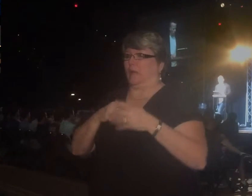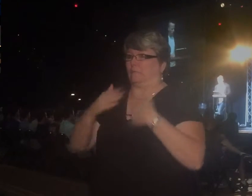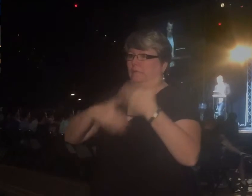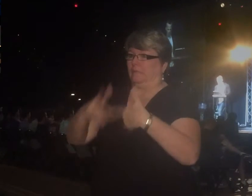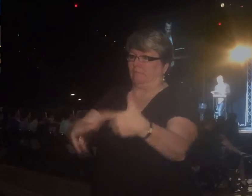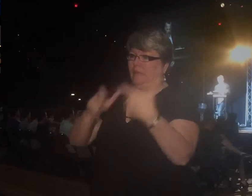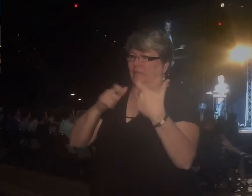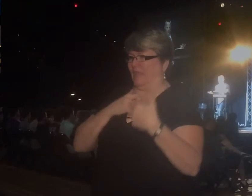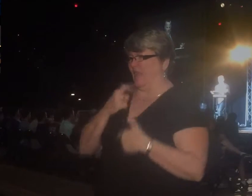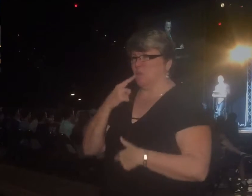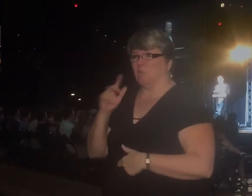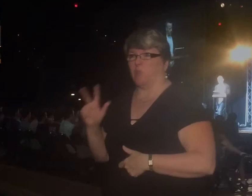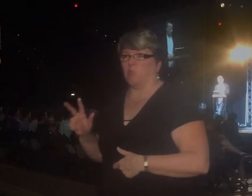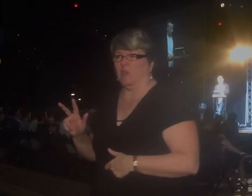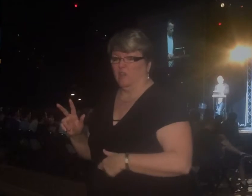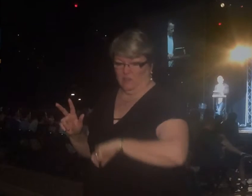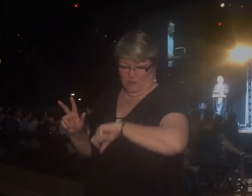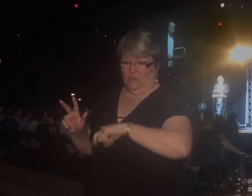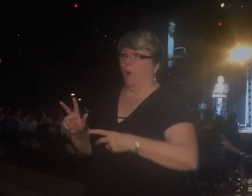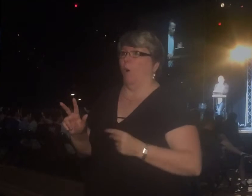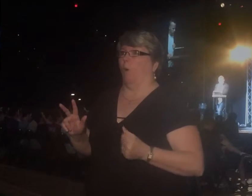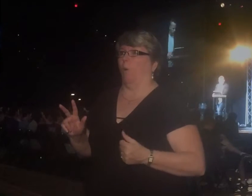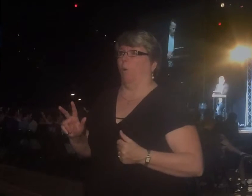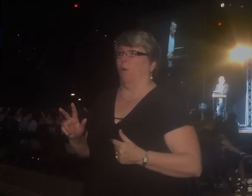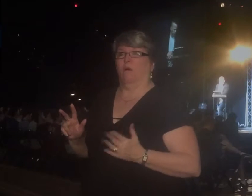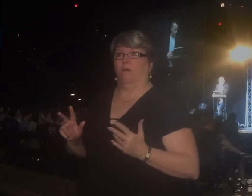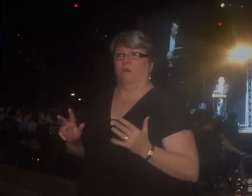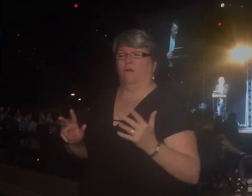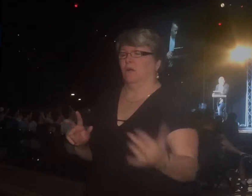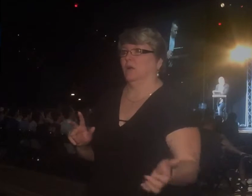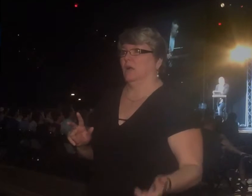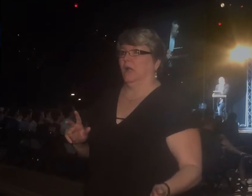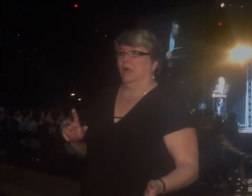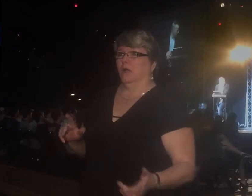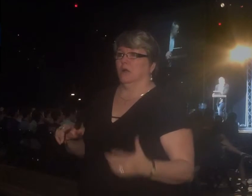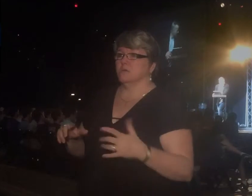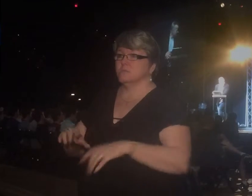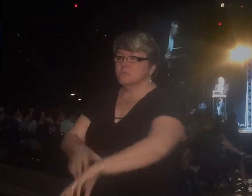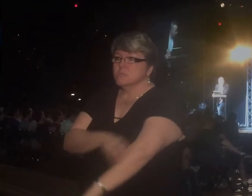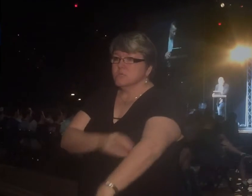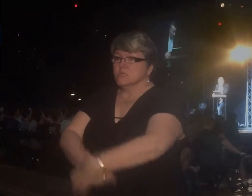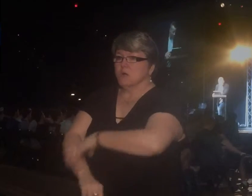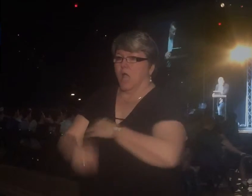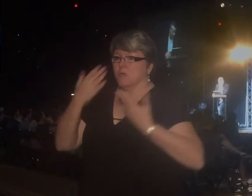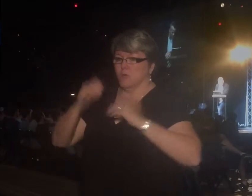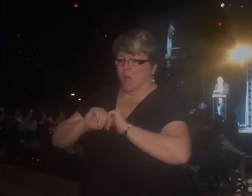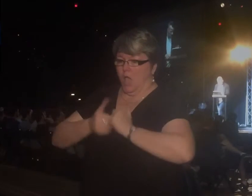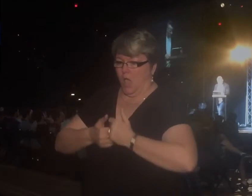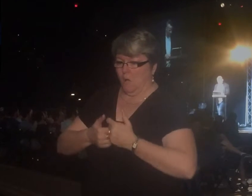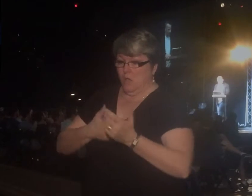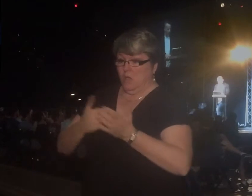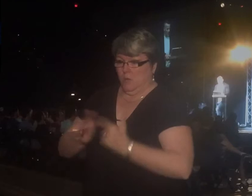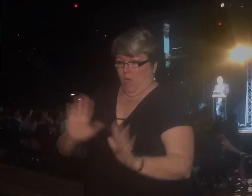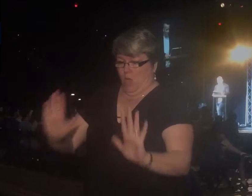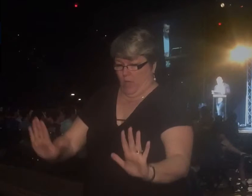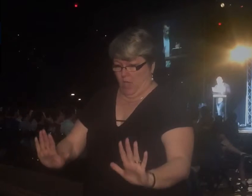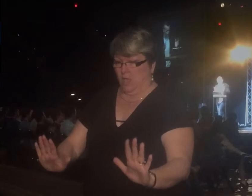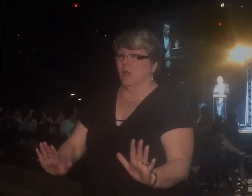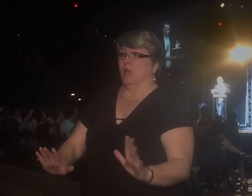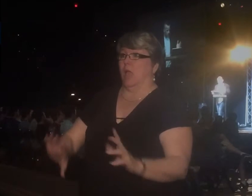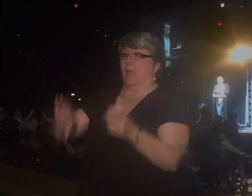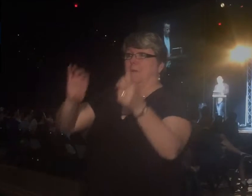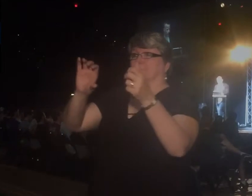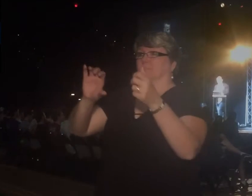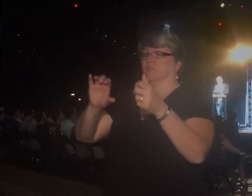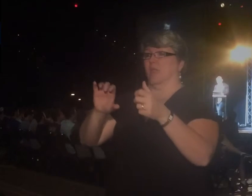more that comes to that, but we're gonna have to move fast. What am I on point 3? Oh geez. This is gonna be, I don't know how we're gonna do this.